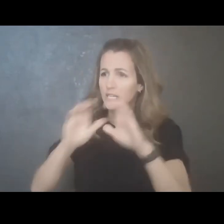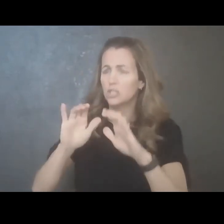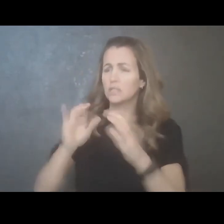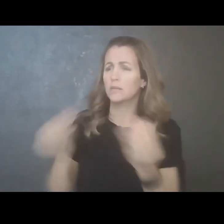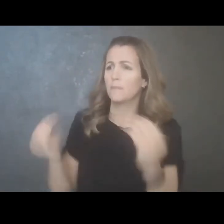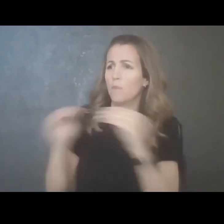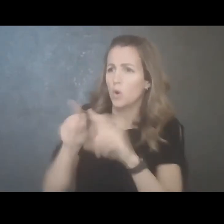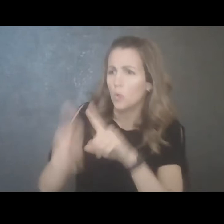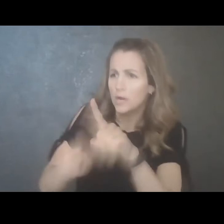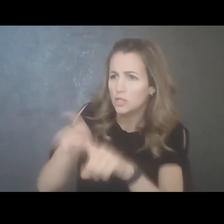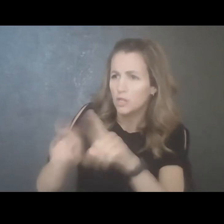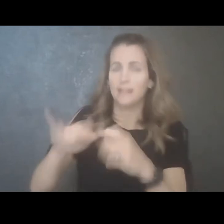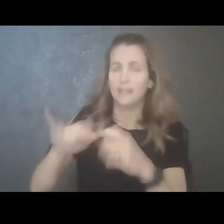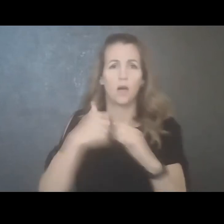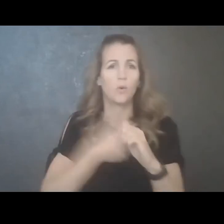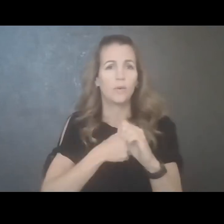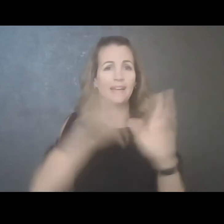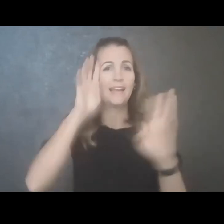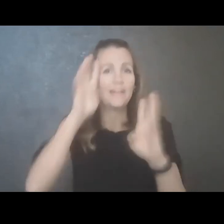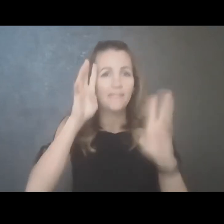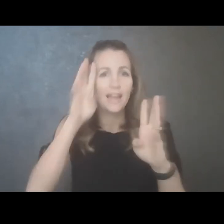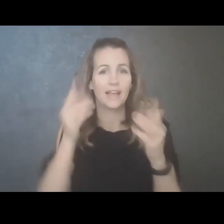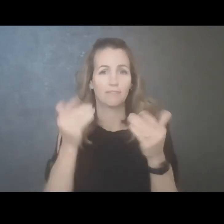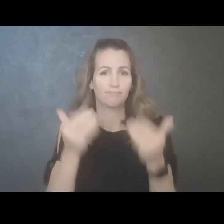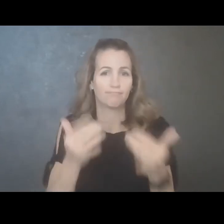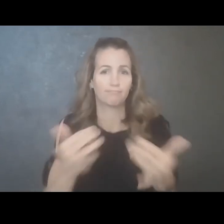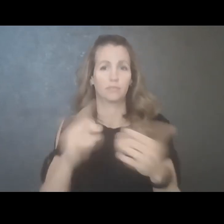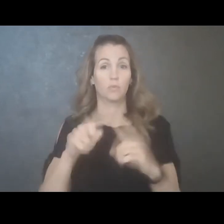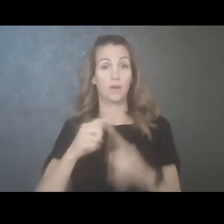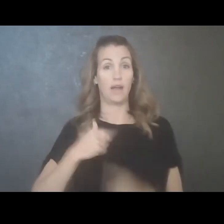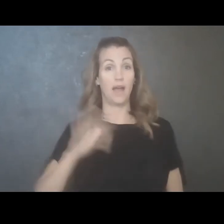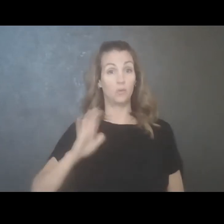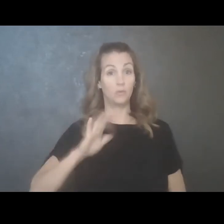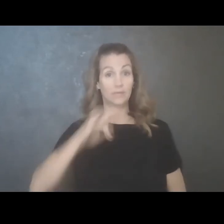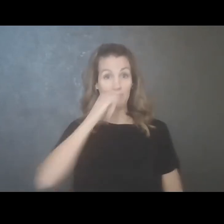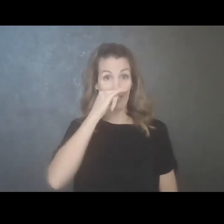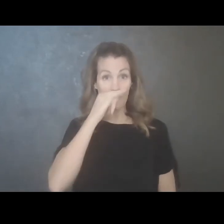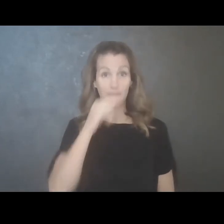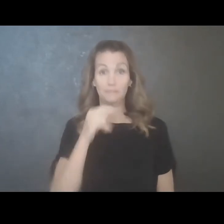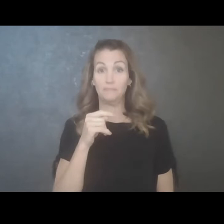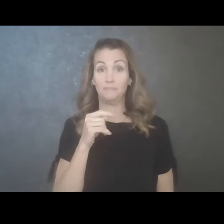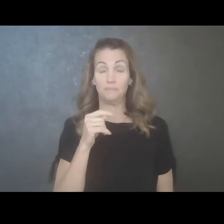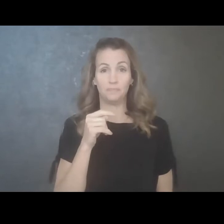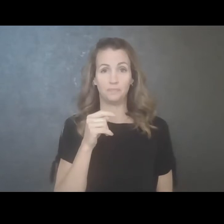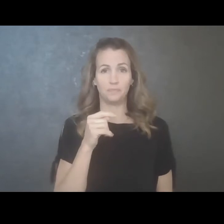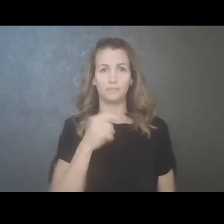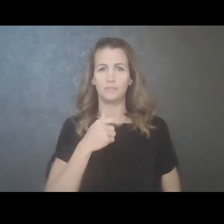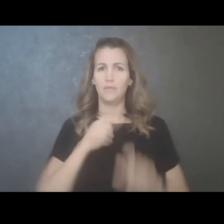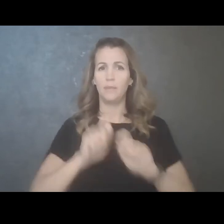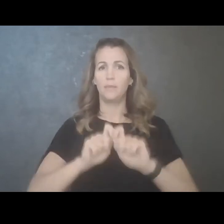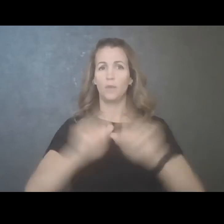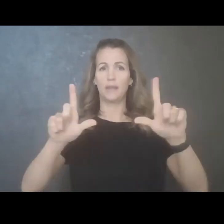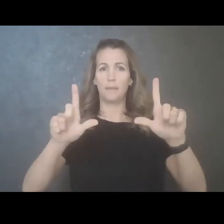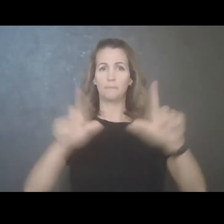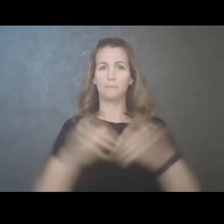And that's how we innovate, and that's how we move forward. So when I was a kid, I was always, and I don't have to pull, I could pull this slide